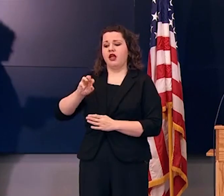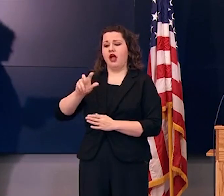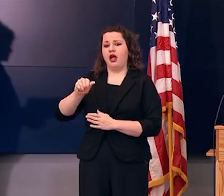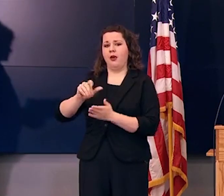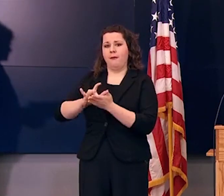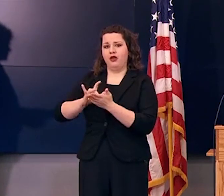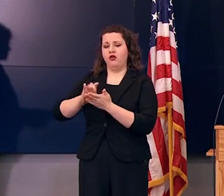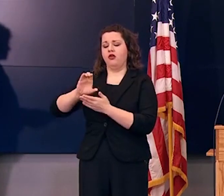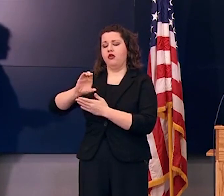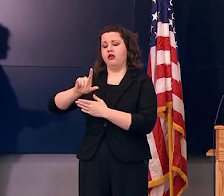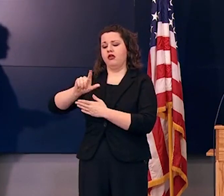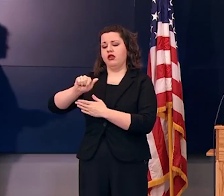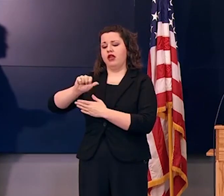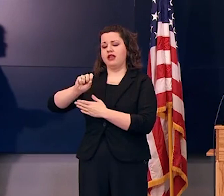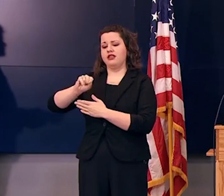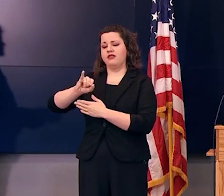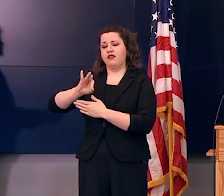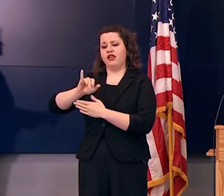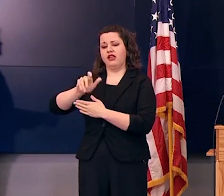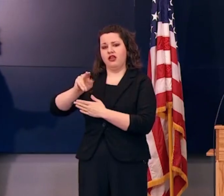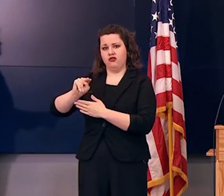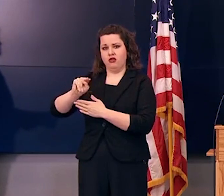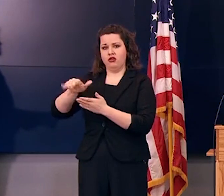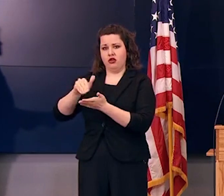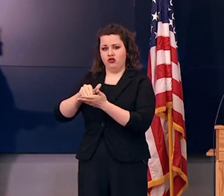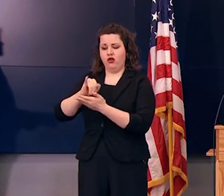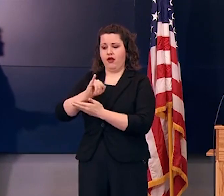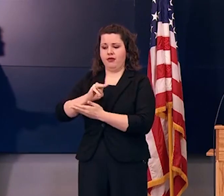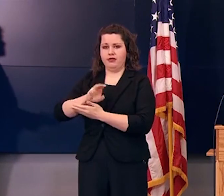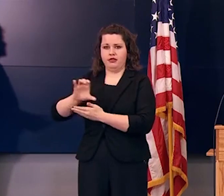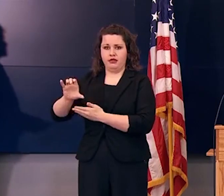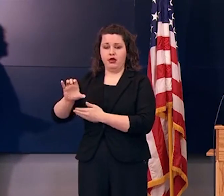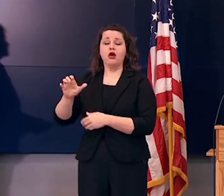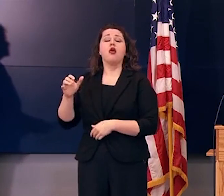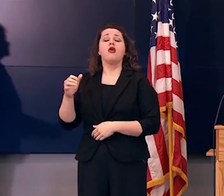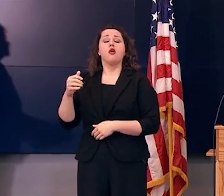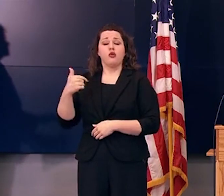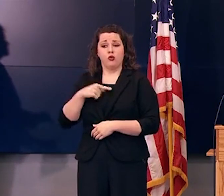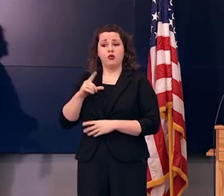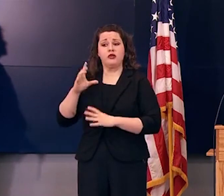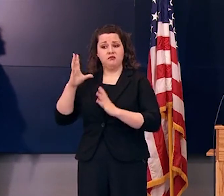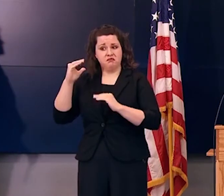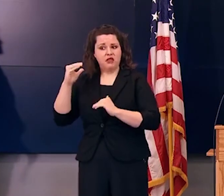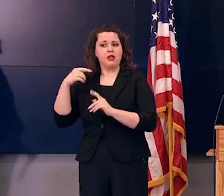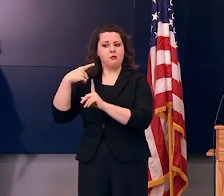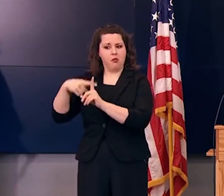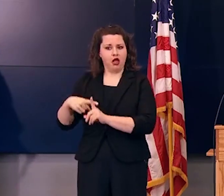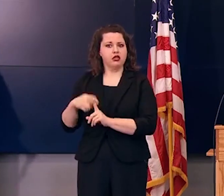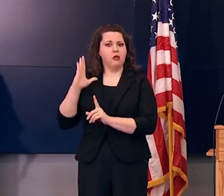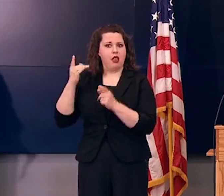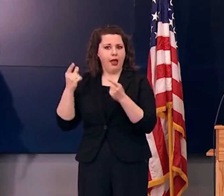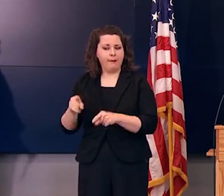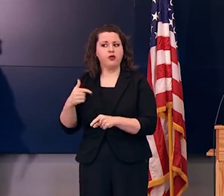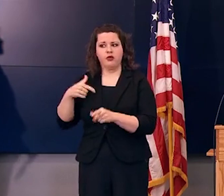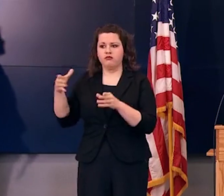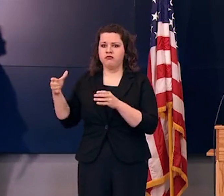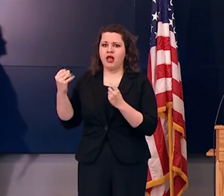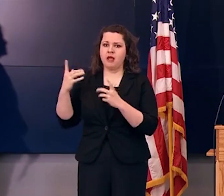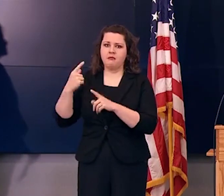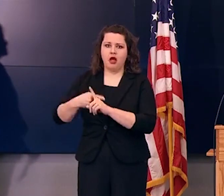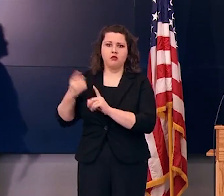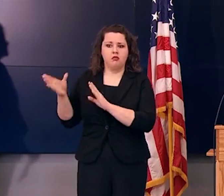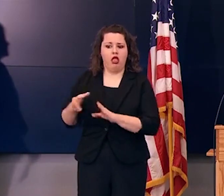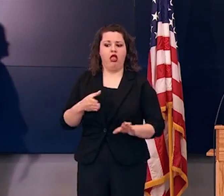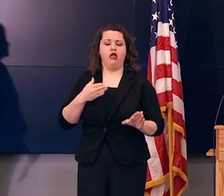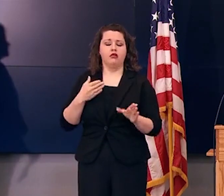Medical Classification Center, IMCC. We have been expecting positive cases and have been planning for months.